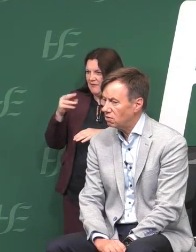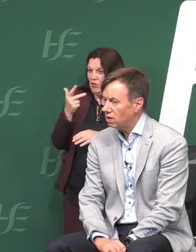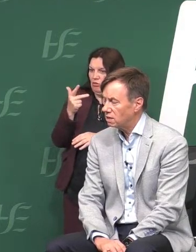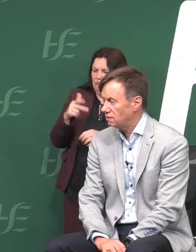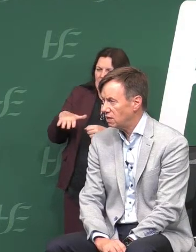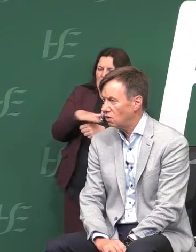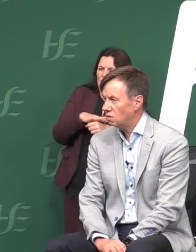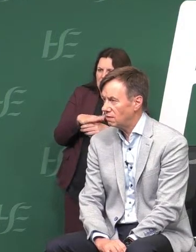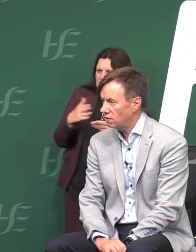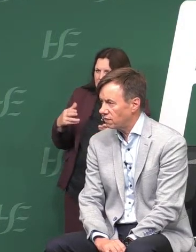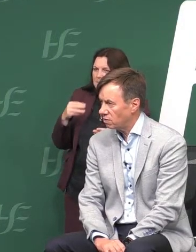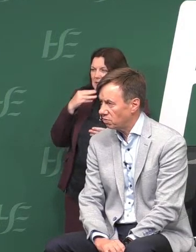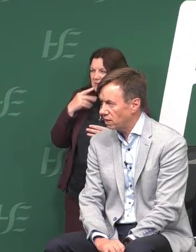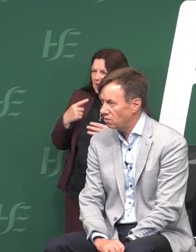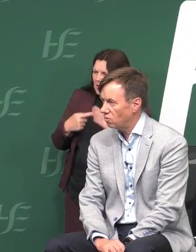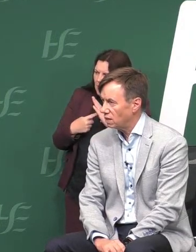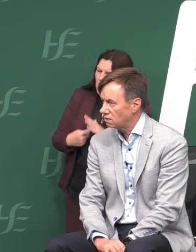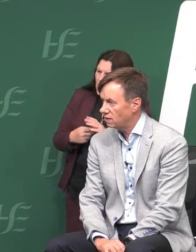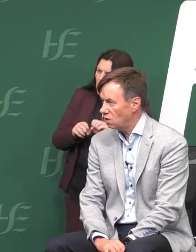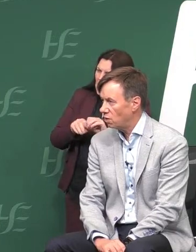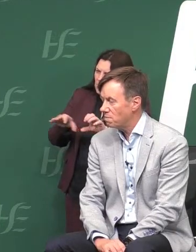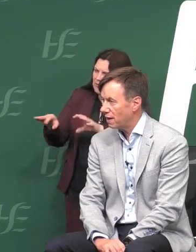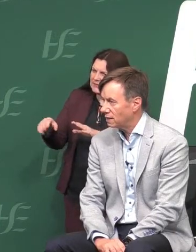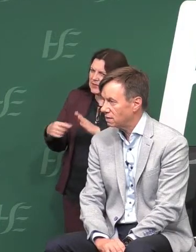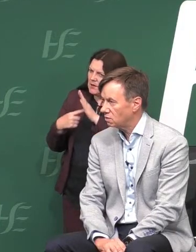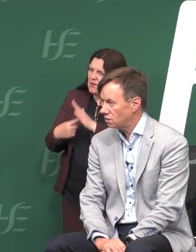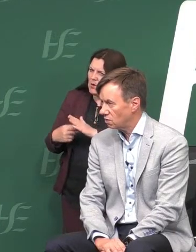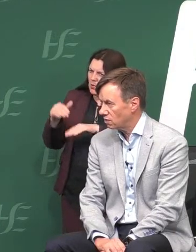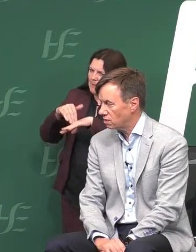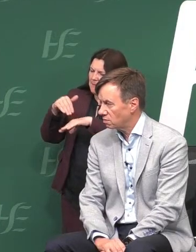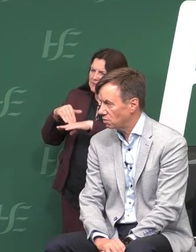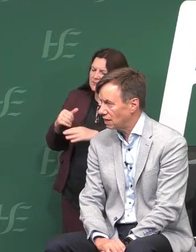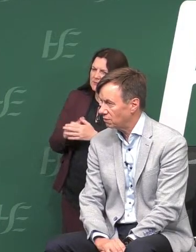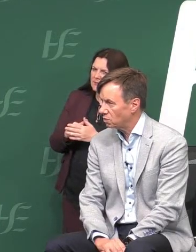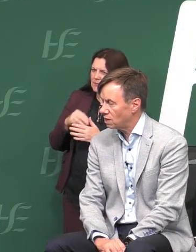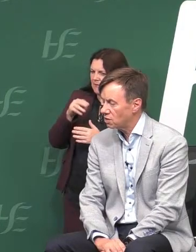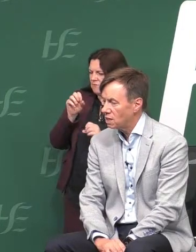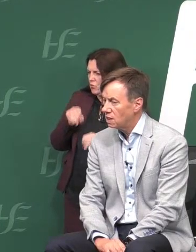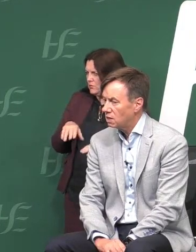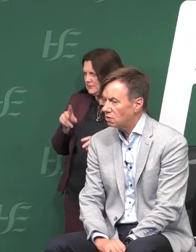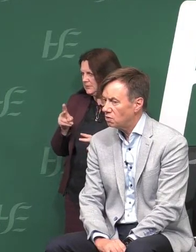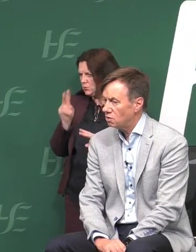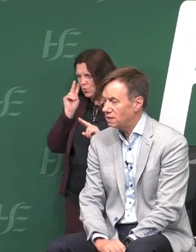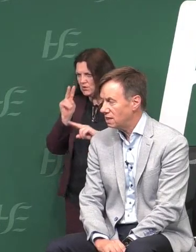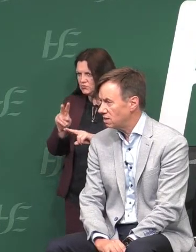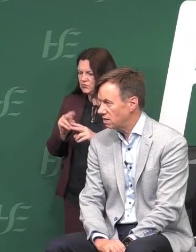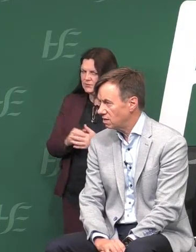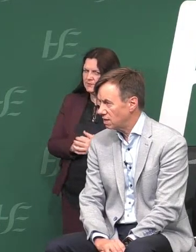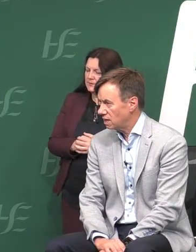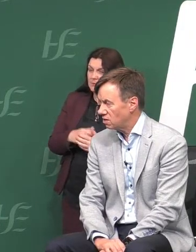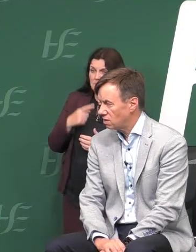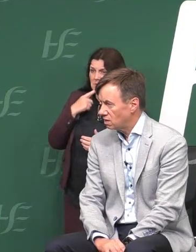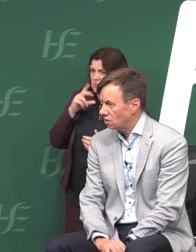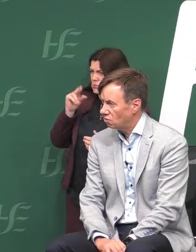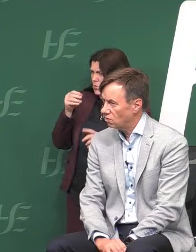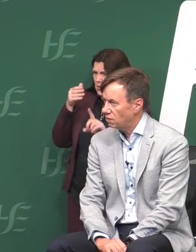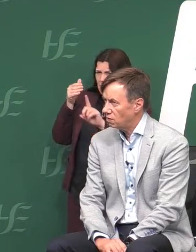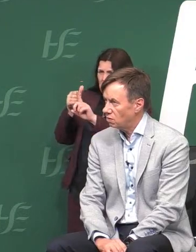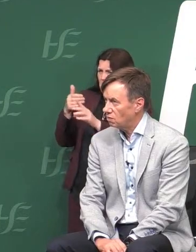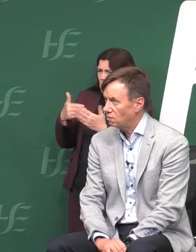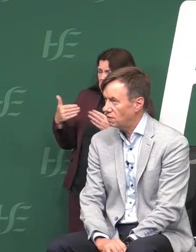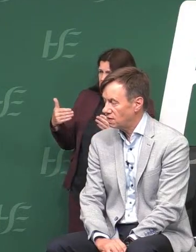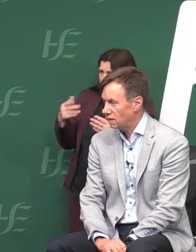we're still seeing relatively low levels of outbreak and relatively low impact, though of course it's something we'll have to watch. There's no intention at this stage